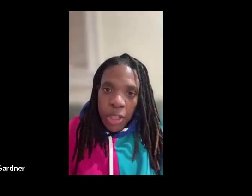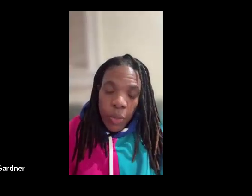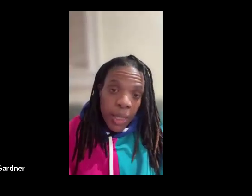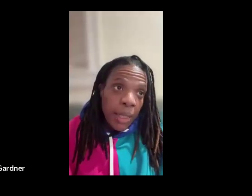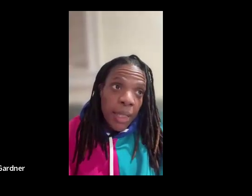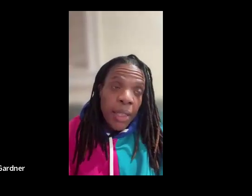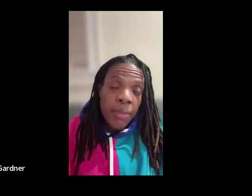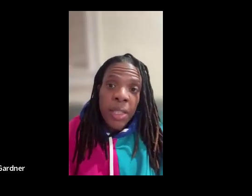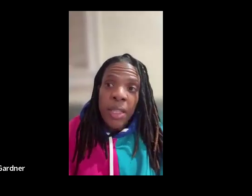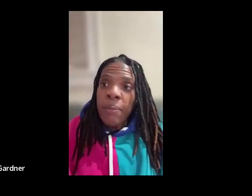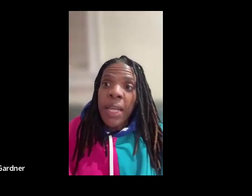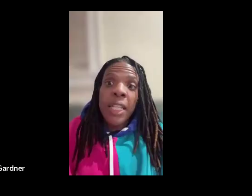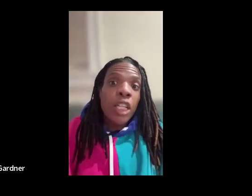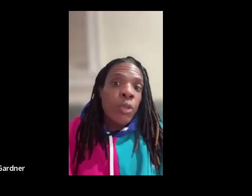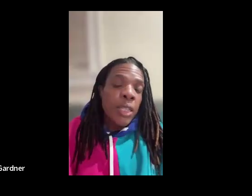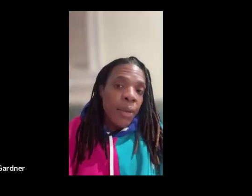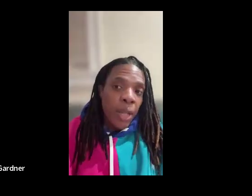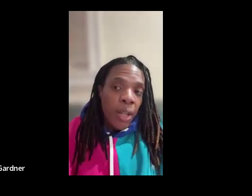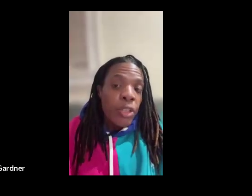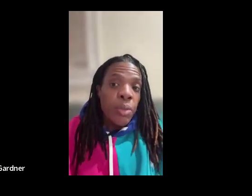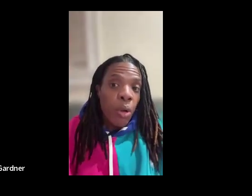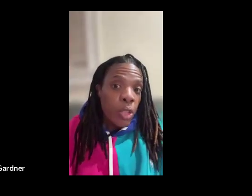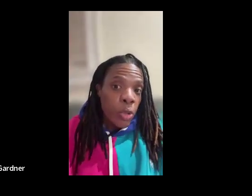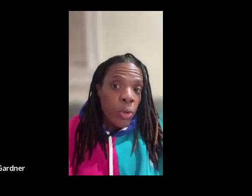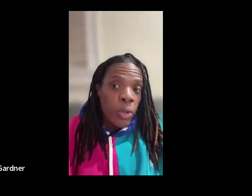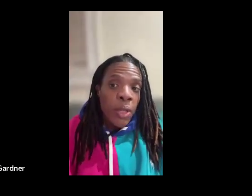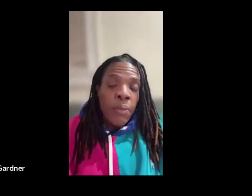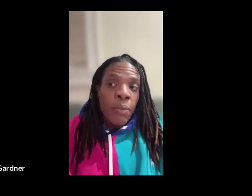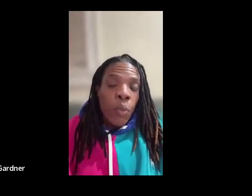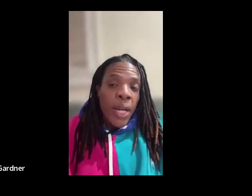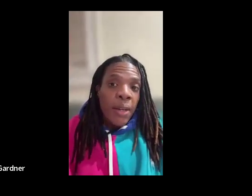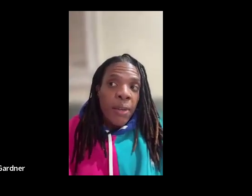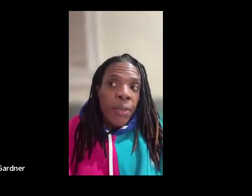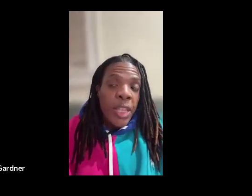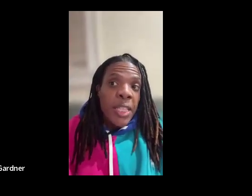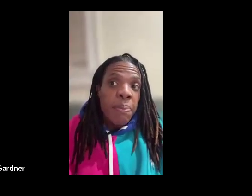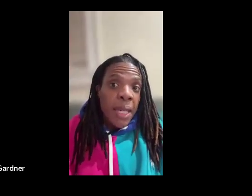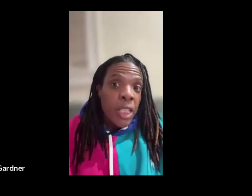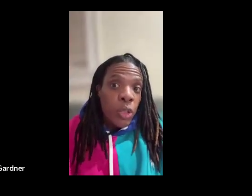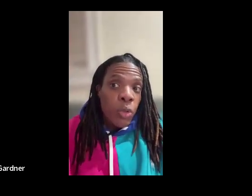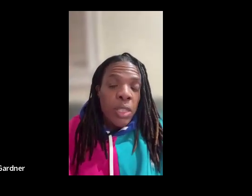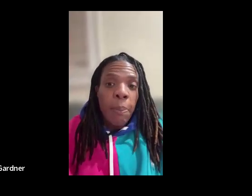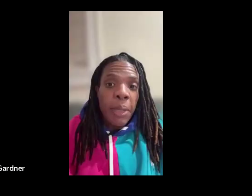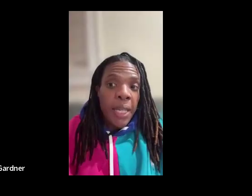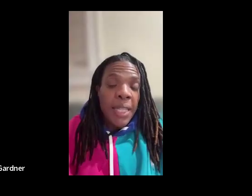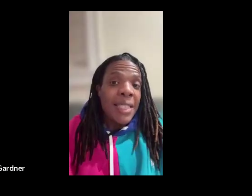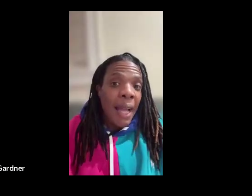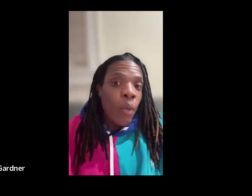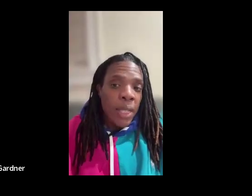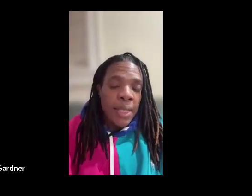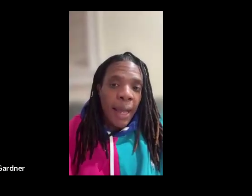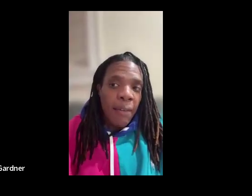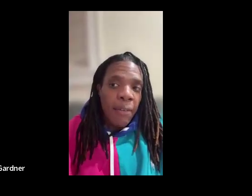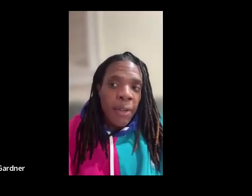his teachers when he leaves, and closing down other small schools where these mega schools that BPS